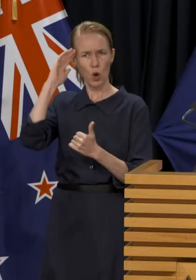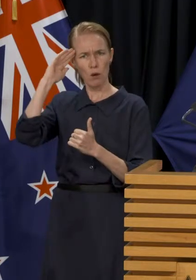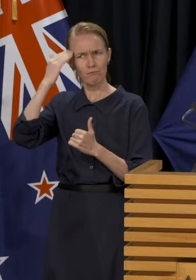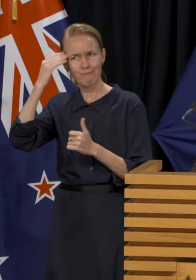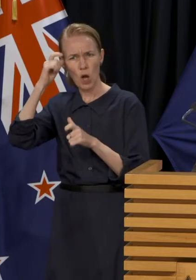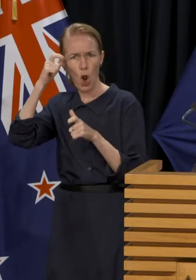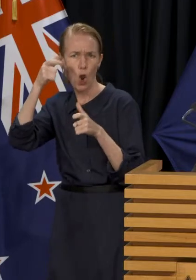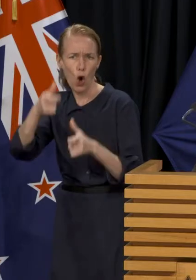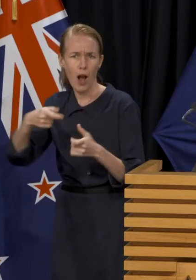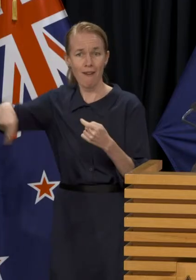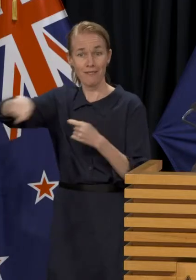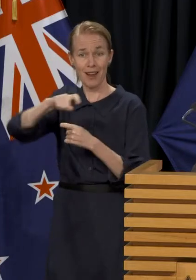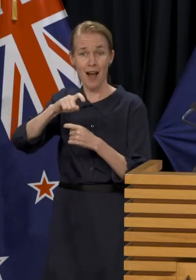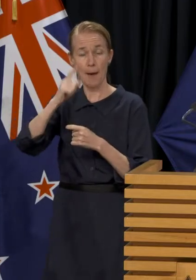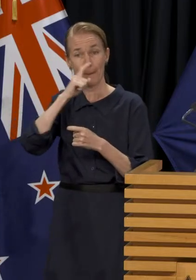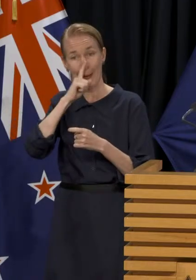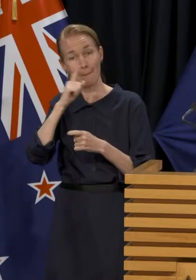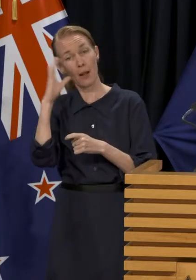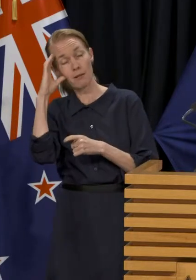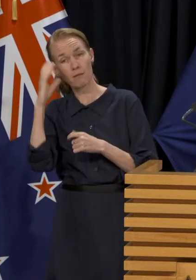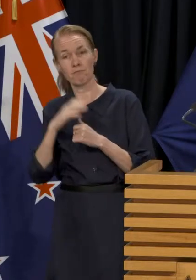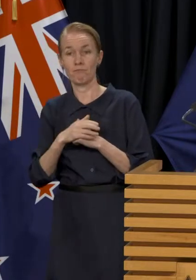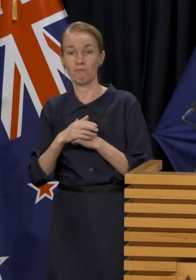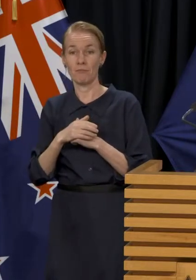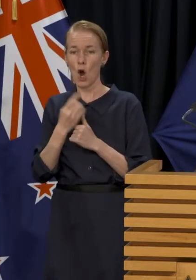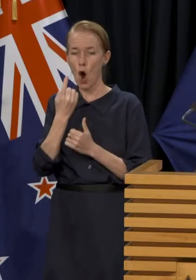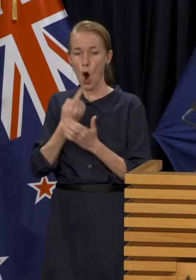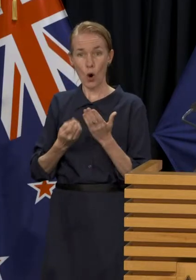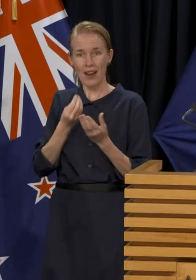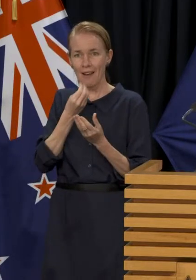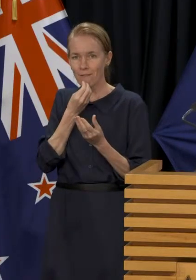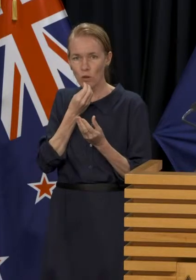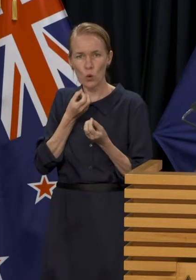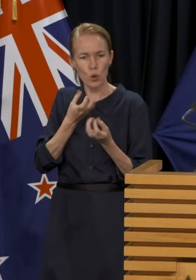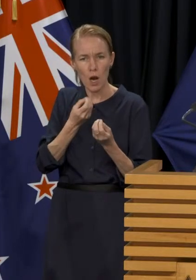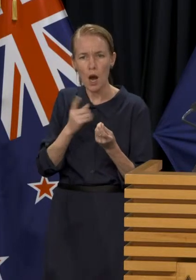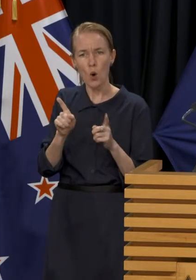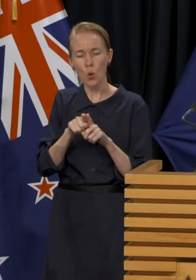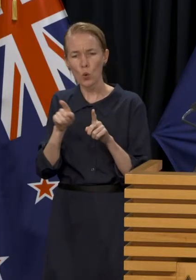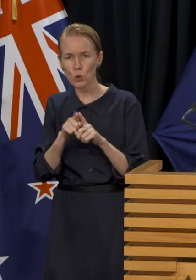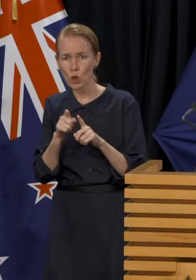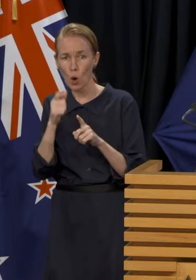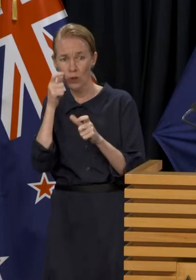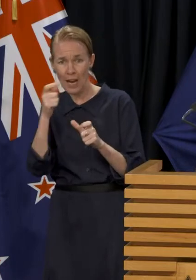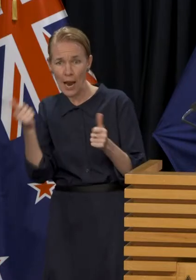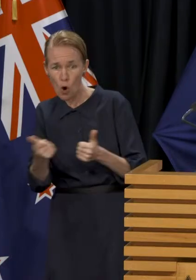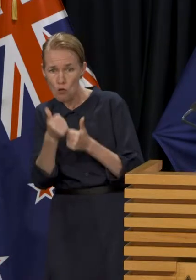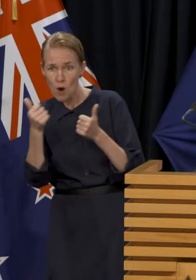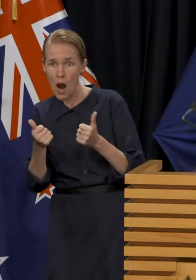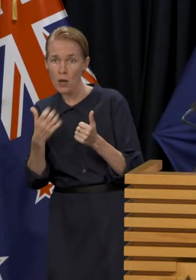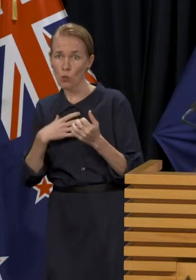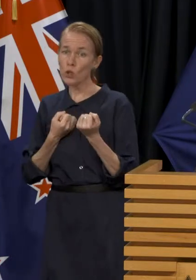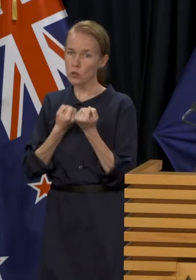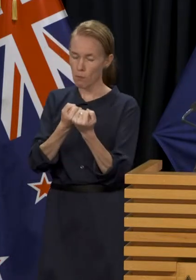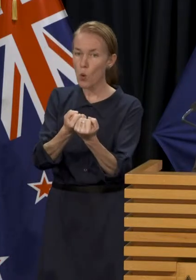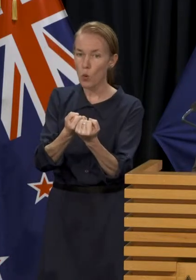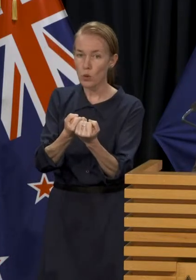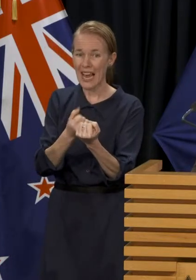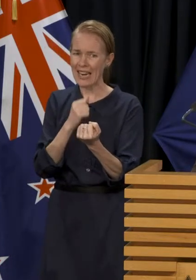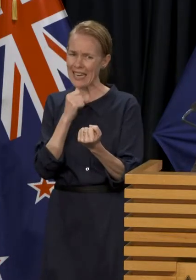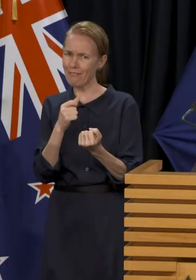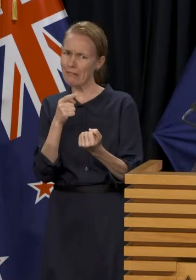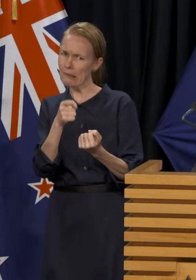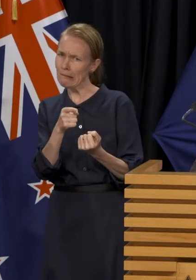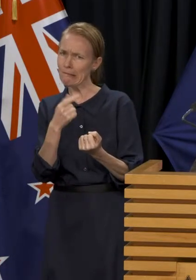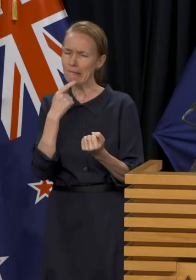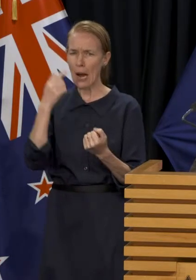who are there, and go out of their way to ensure that any support that is required the need for support is identified and then the support is